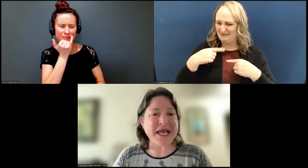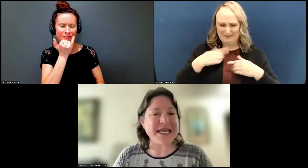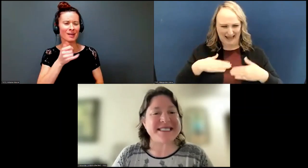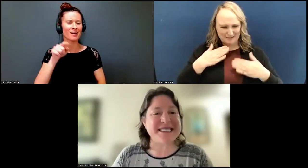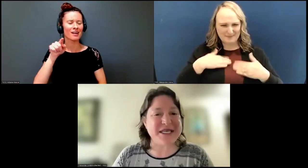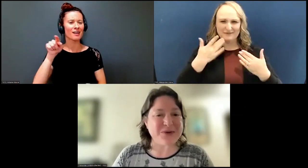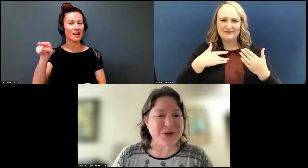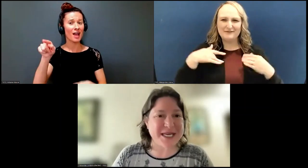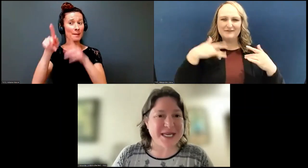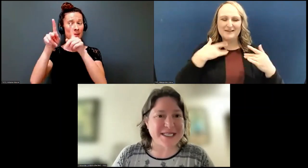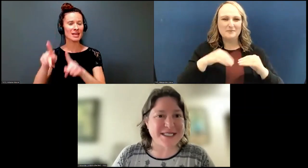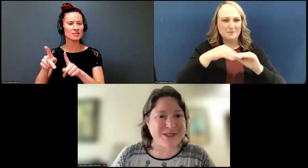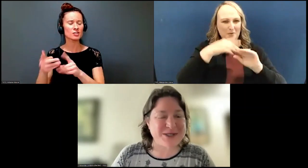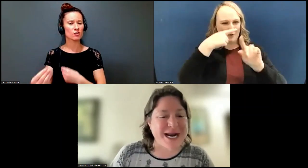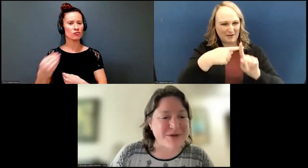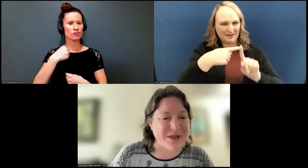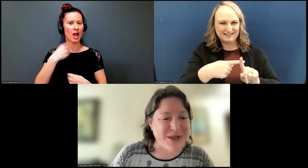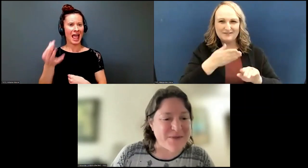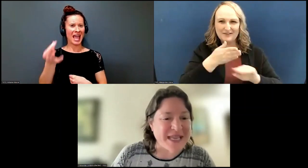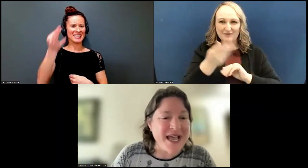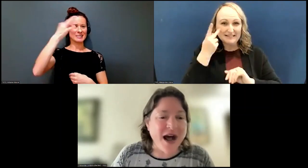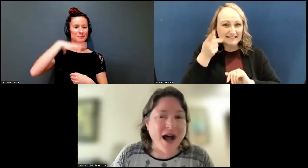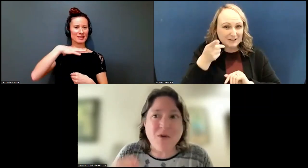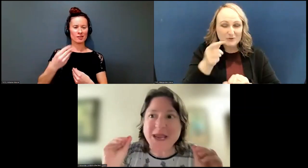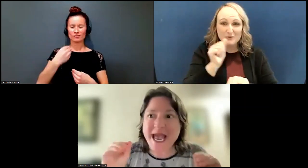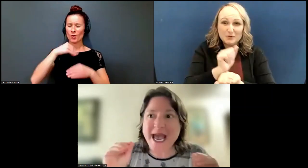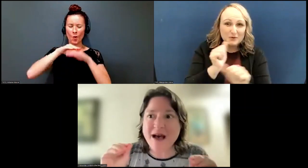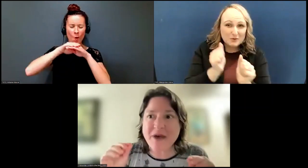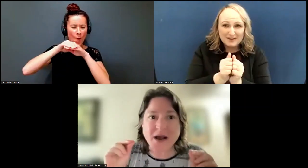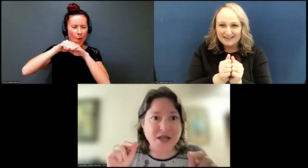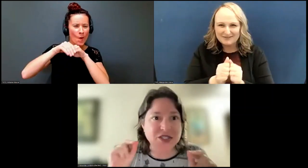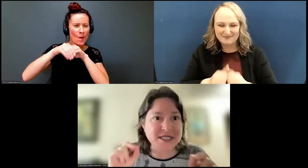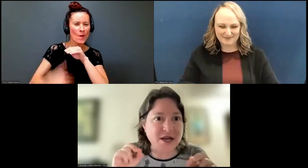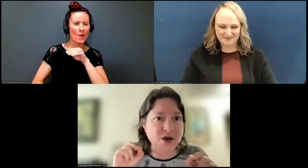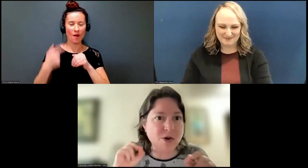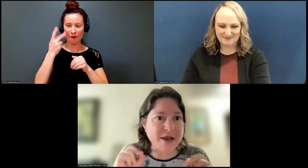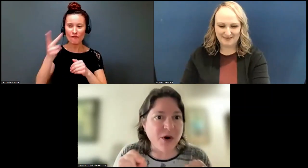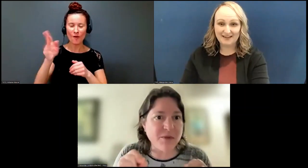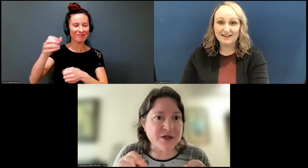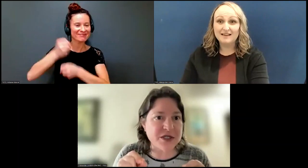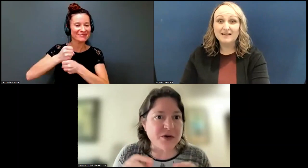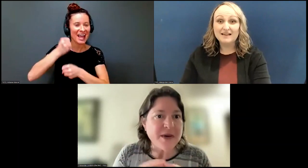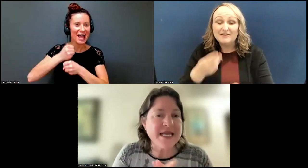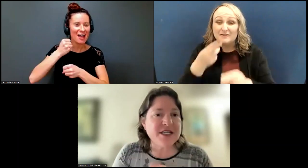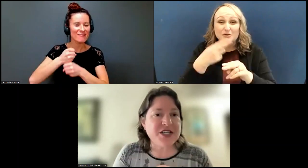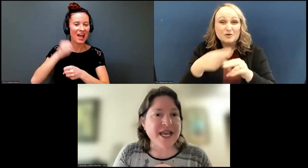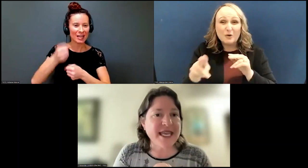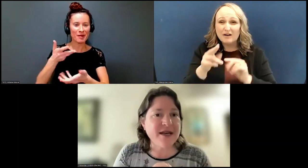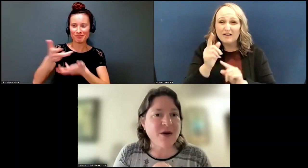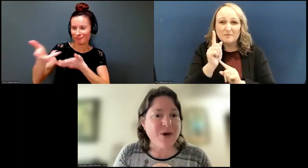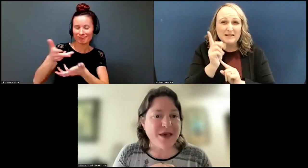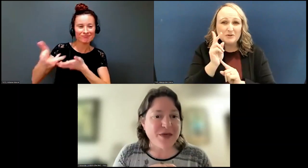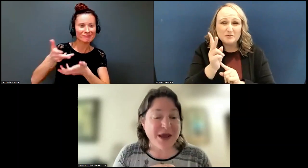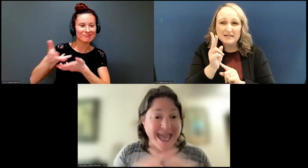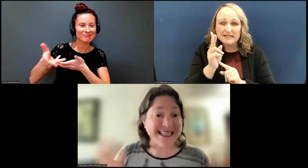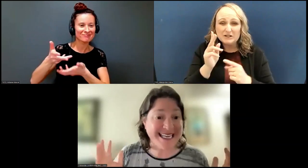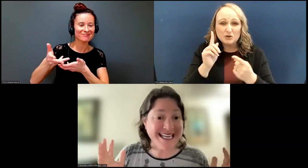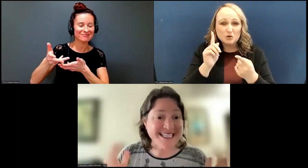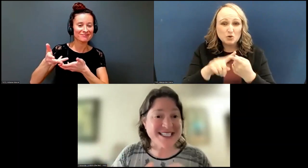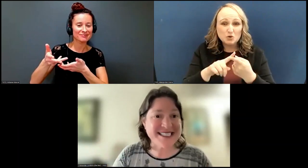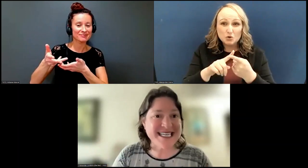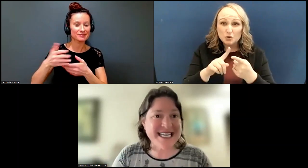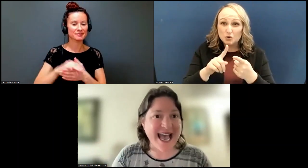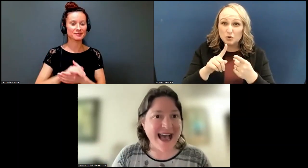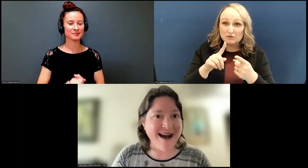I get to see your work and get to interact with you. We have just a quick moment or two to check in with